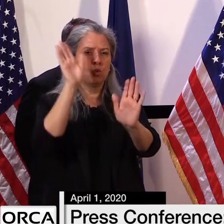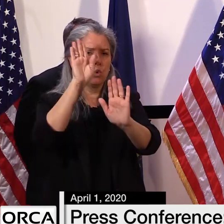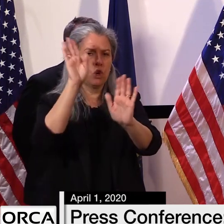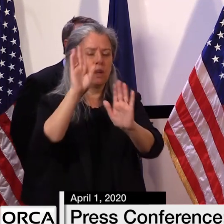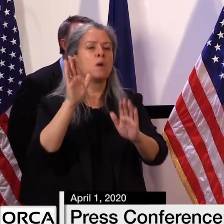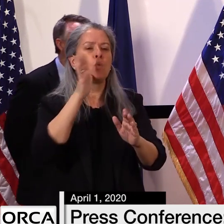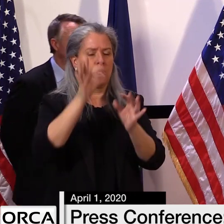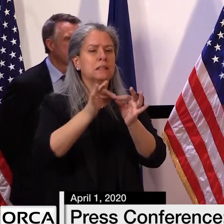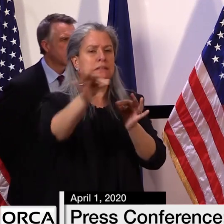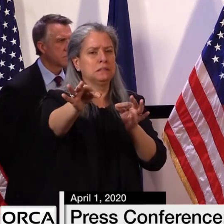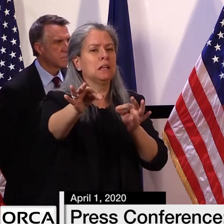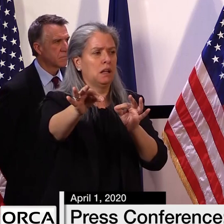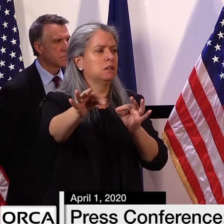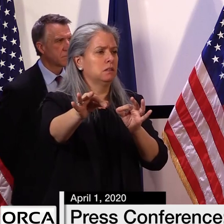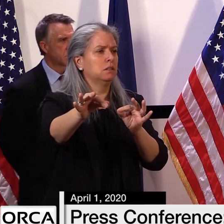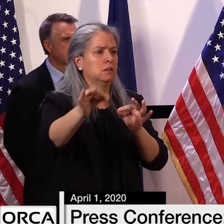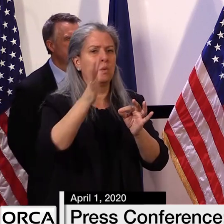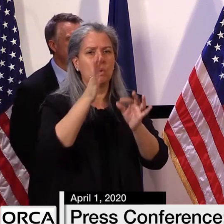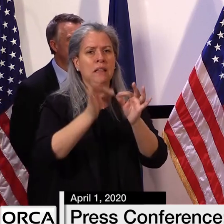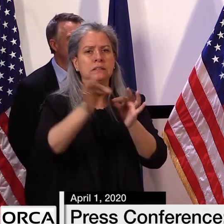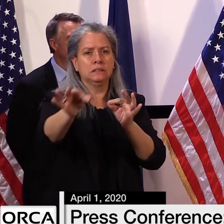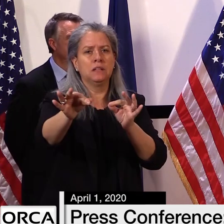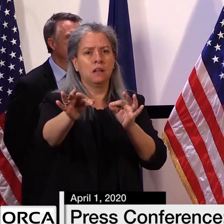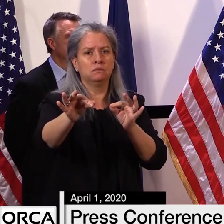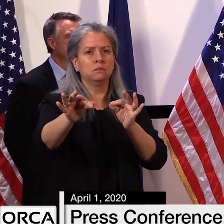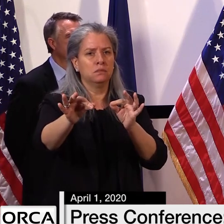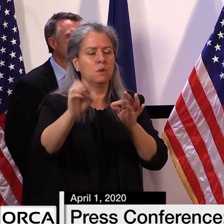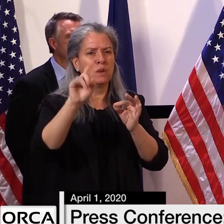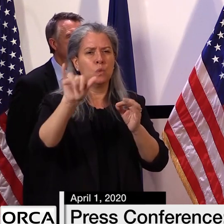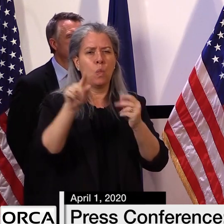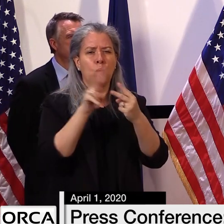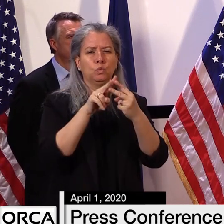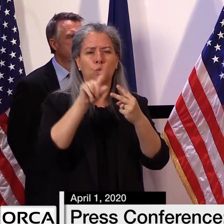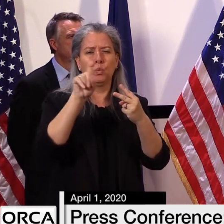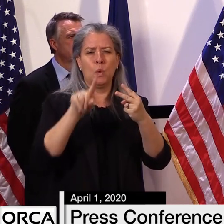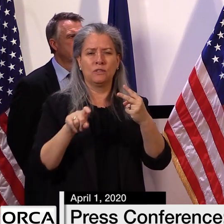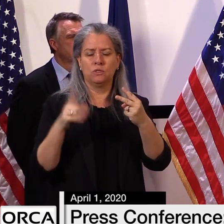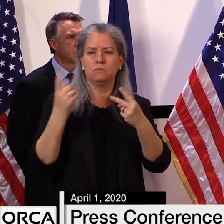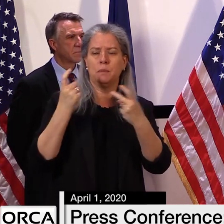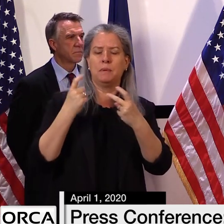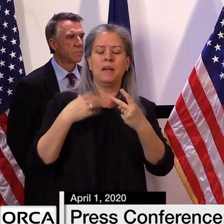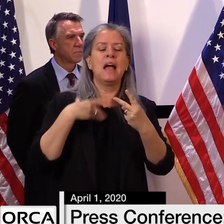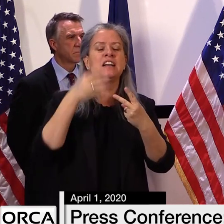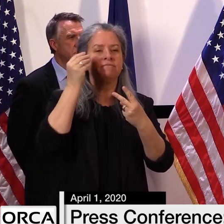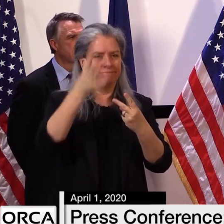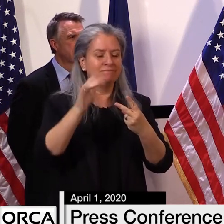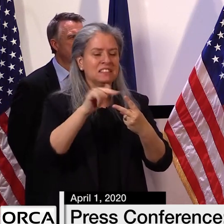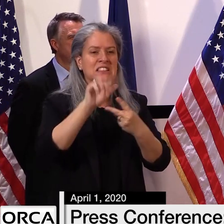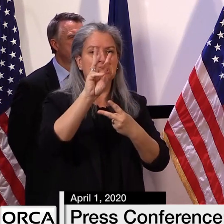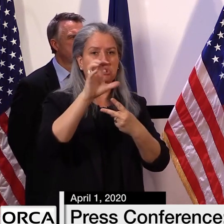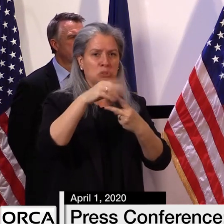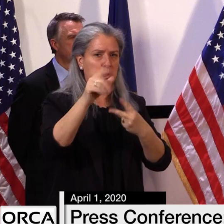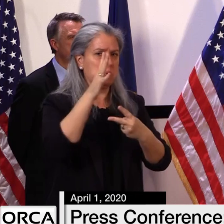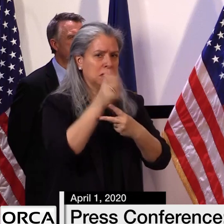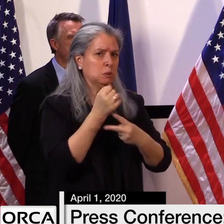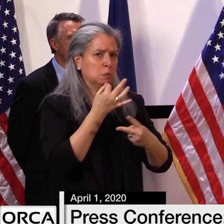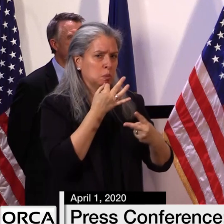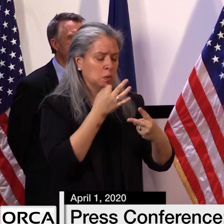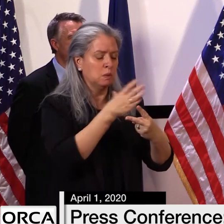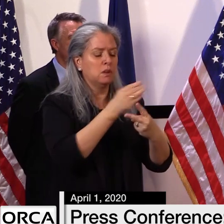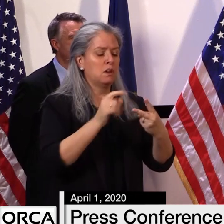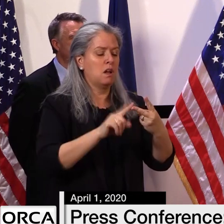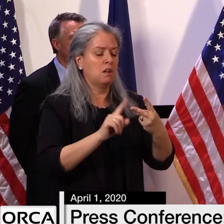relief there for you as well. Both of those are relatively easy for the department to implement, and people can see that relief in the coming